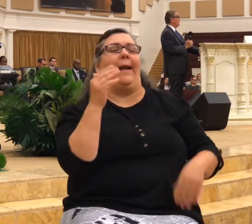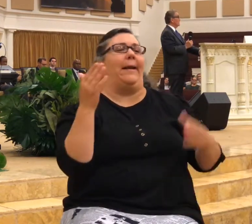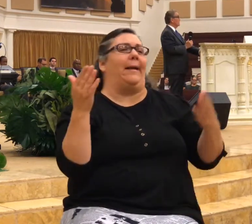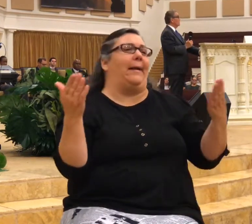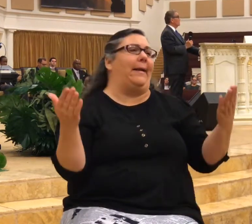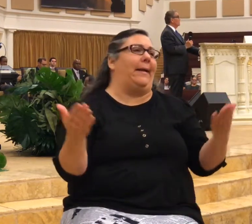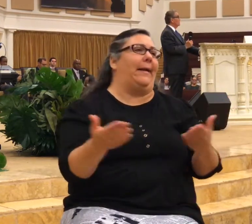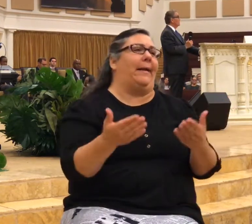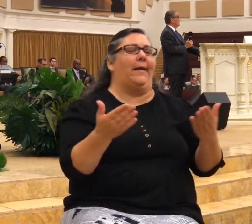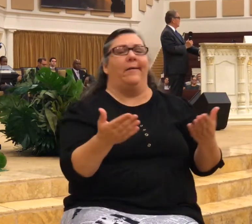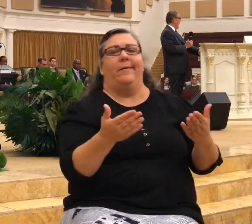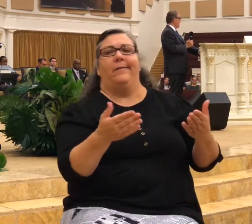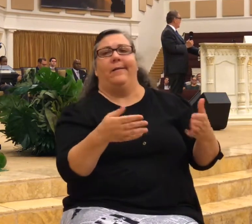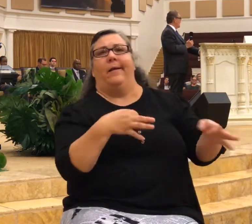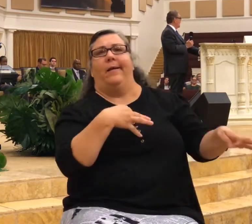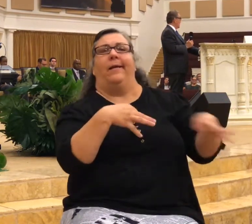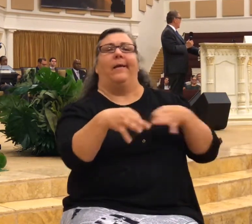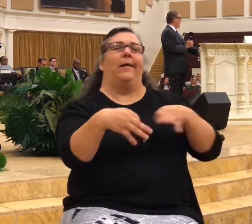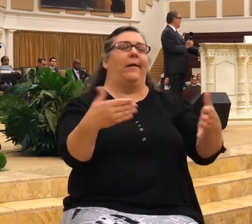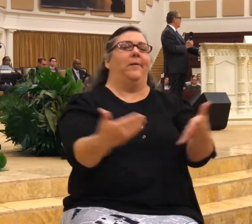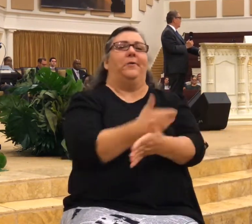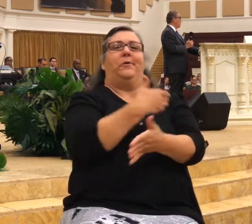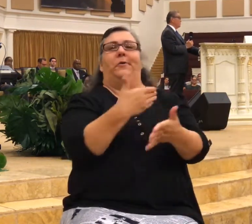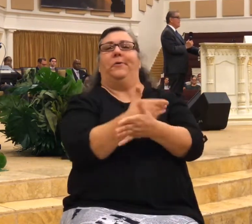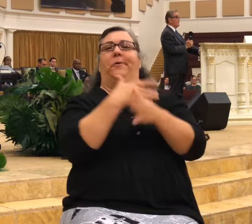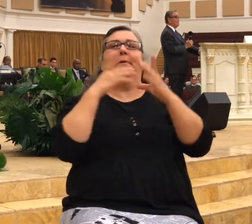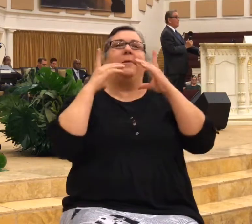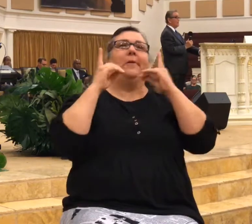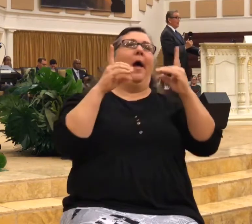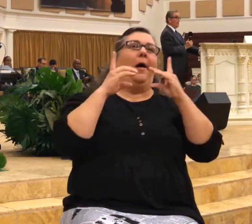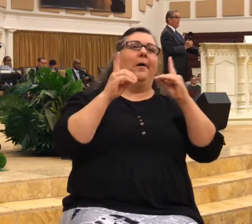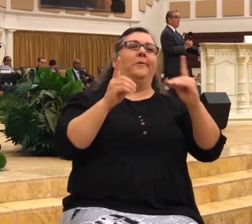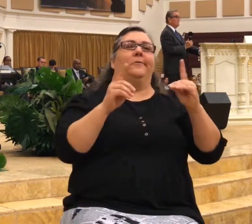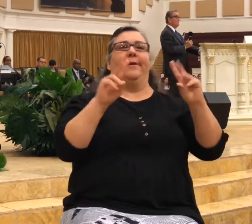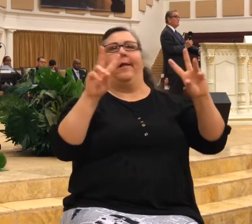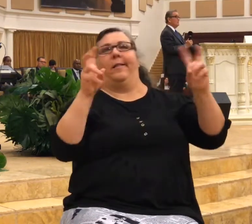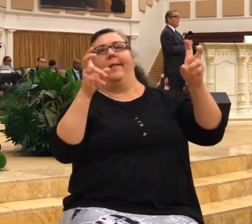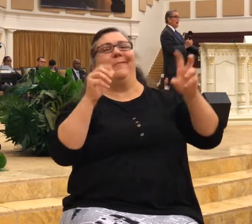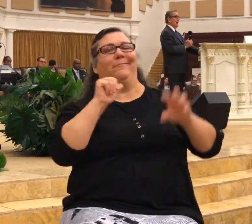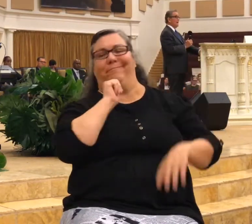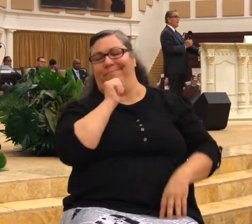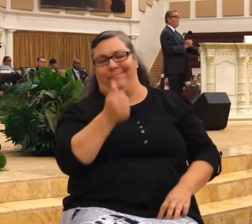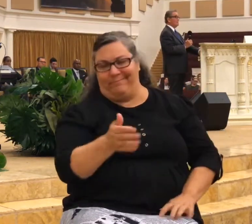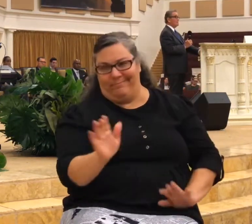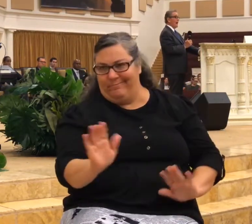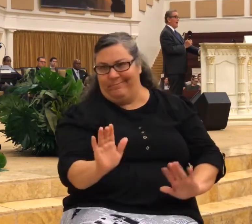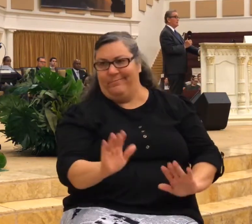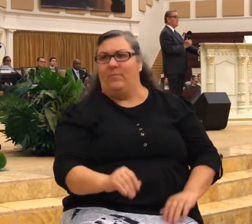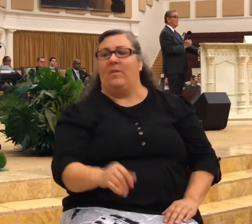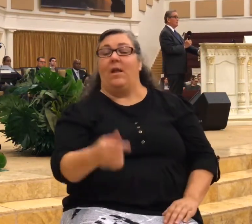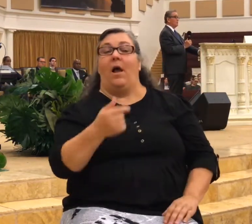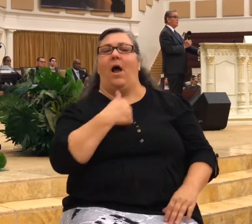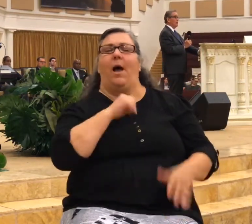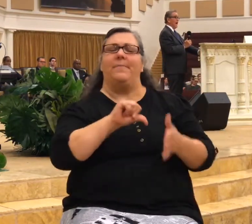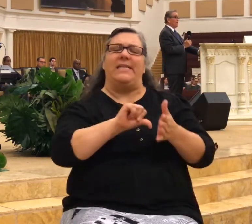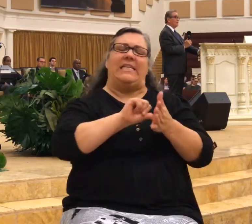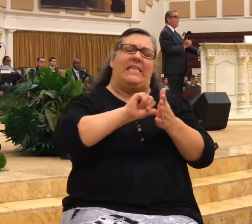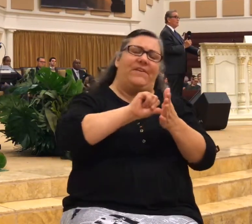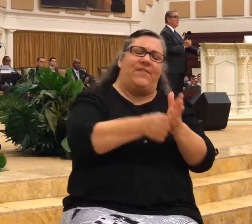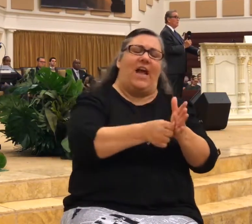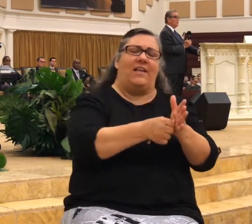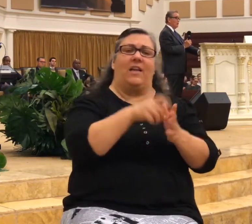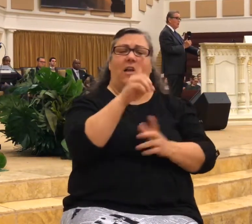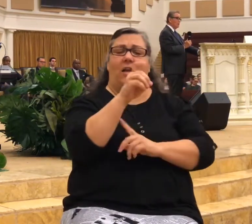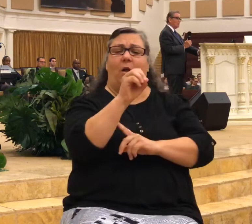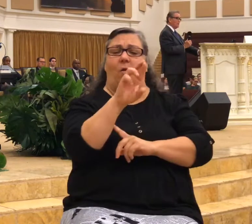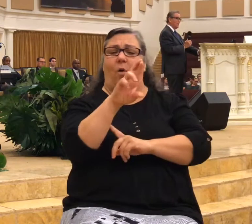some kind of a new doctrine, our new theme or theory. When I emphasize the plurality